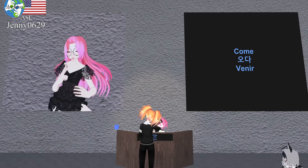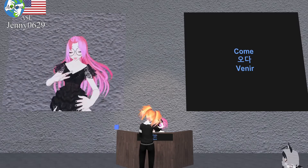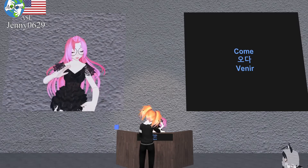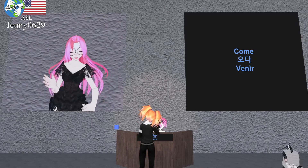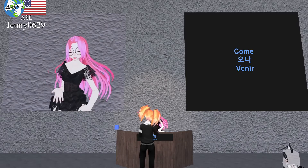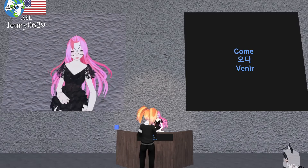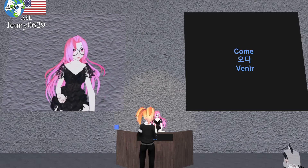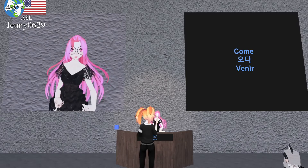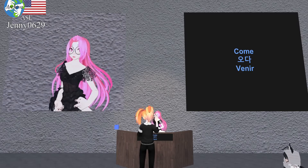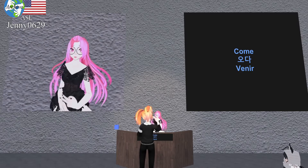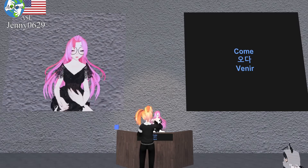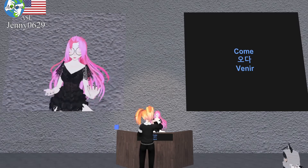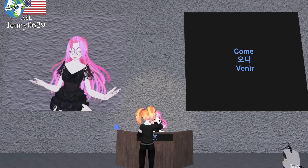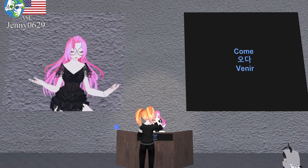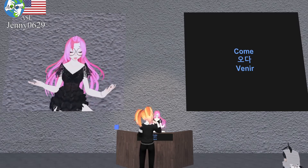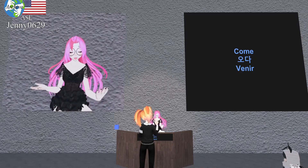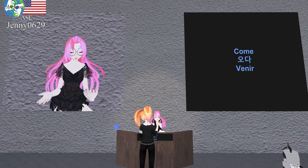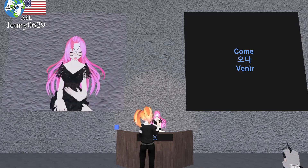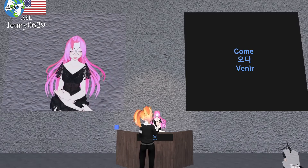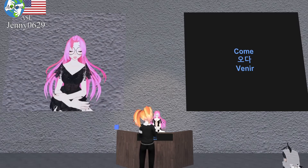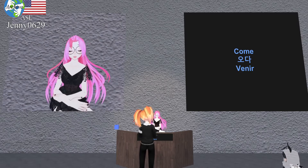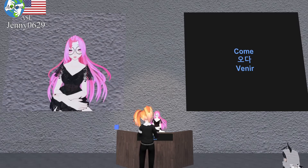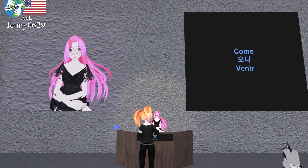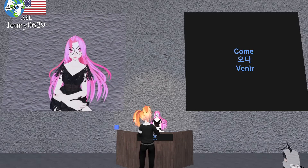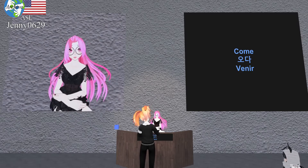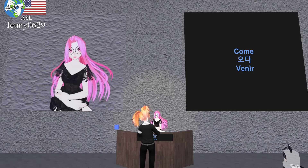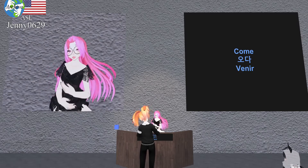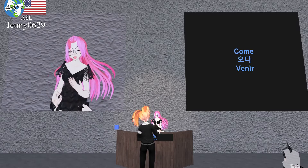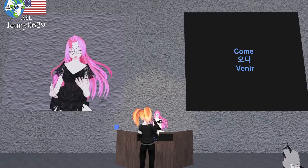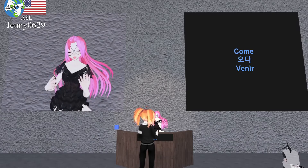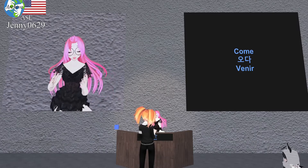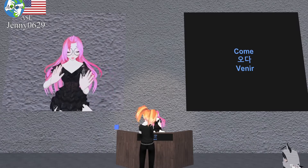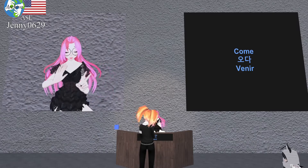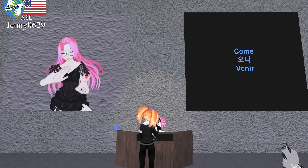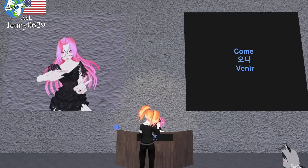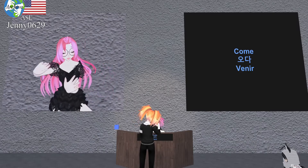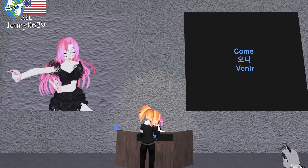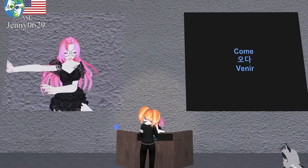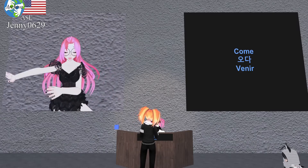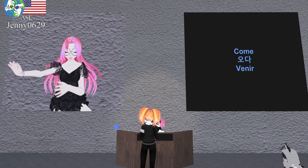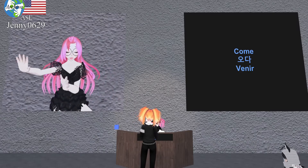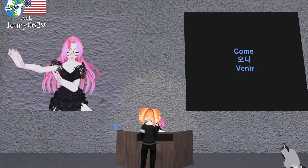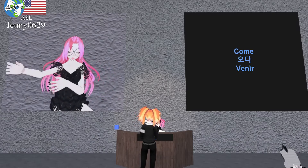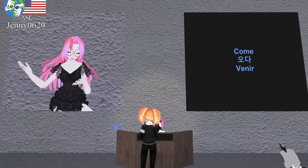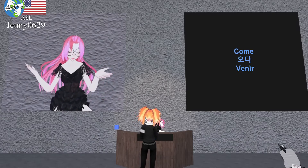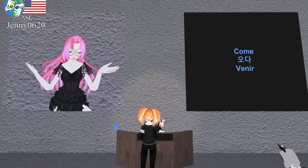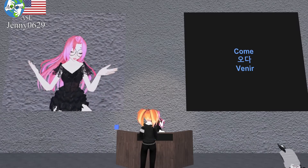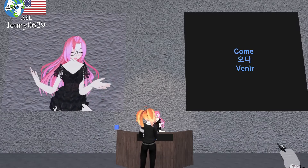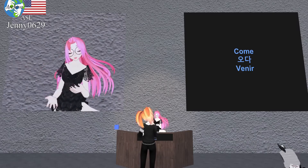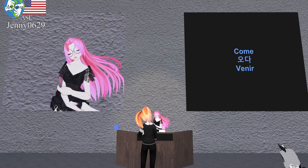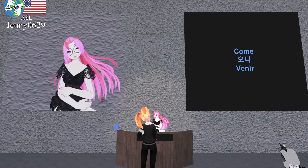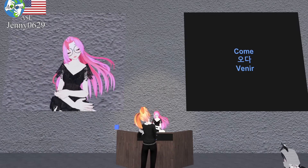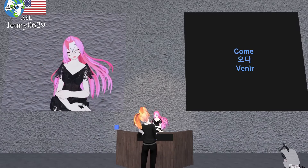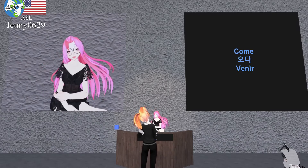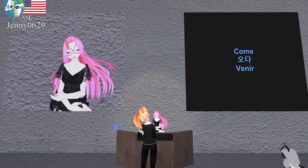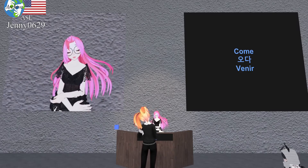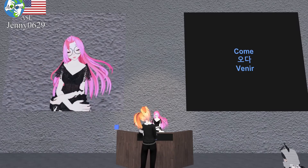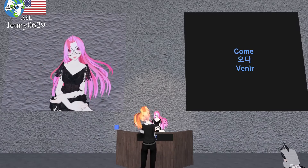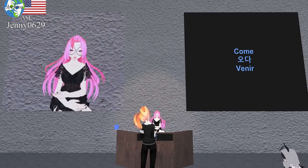I've never seen that. I don't know what that is. That might be a sign from far. I don't